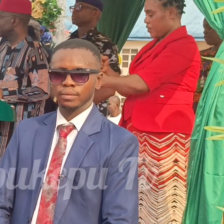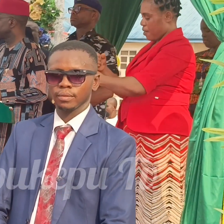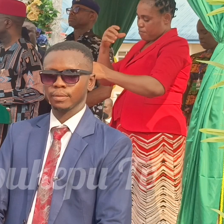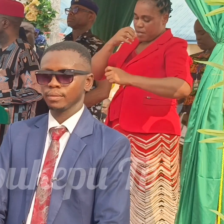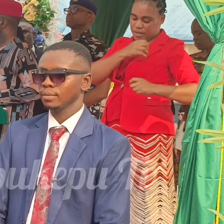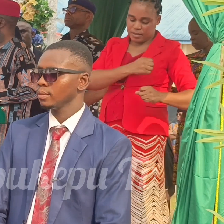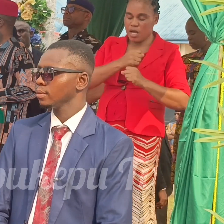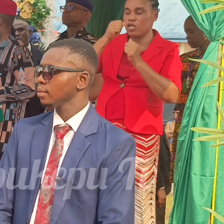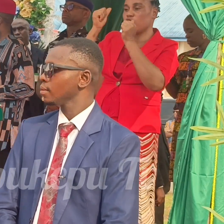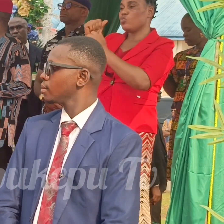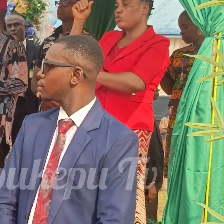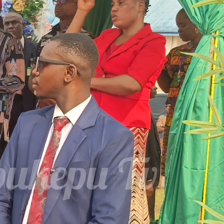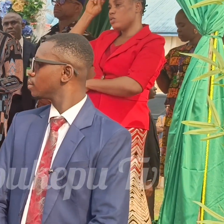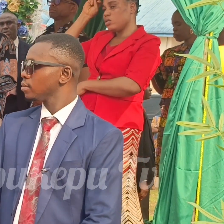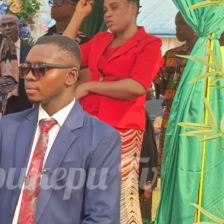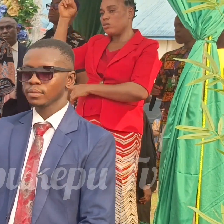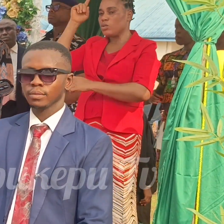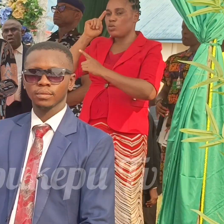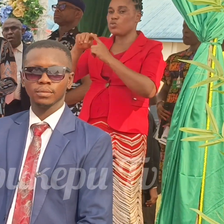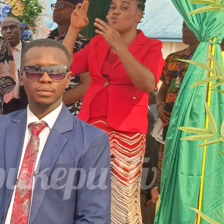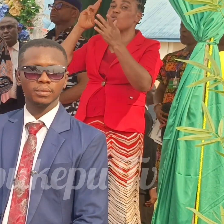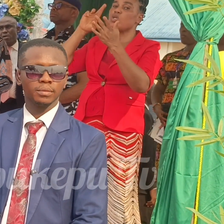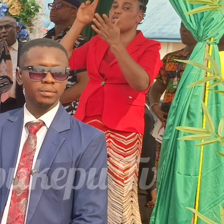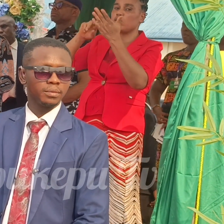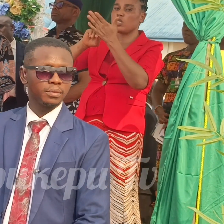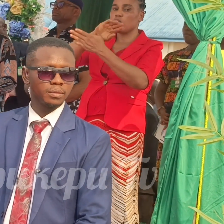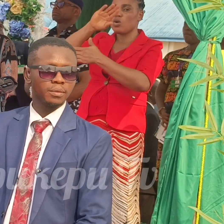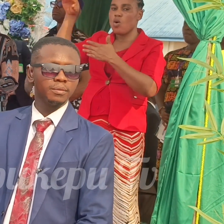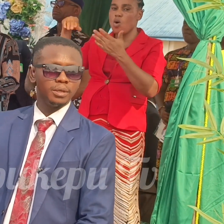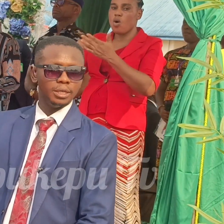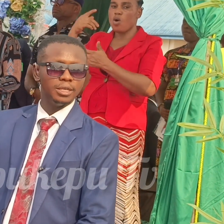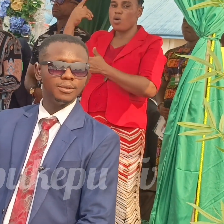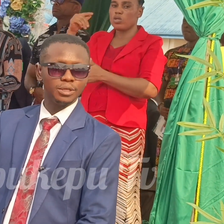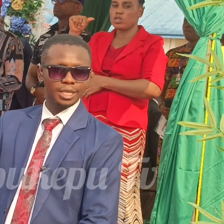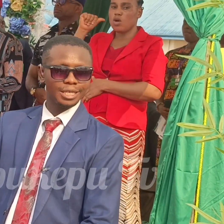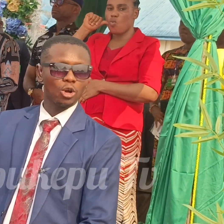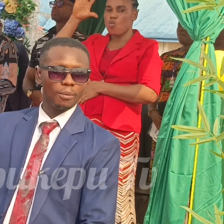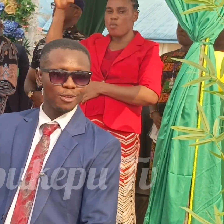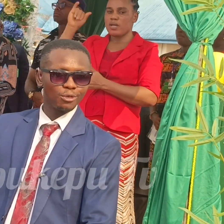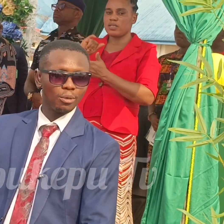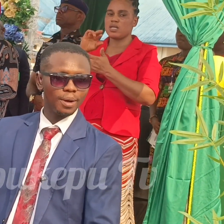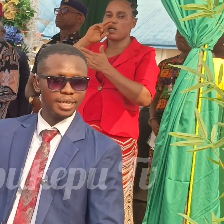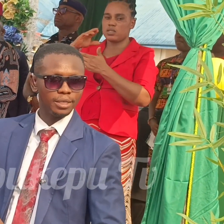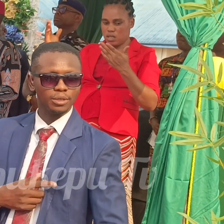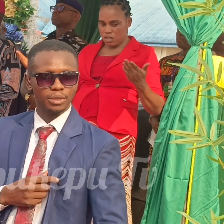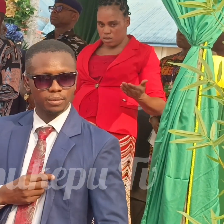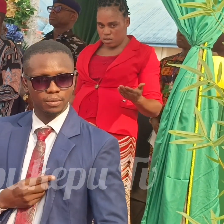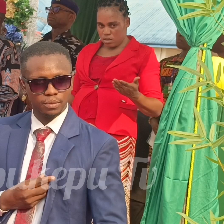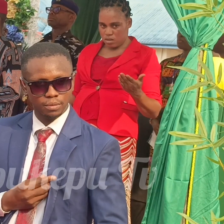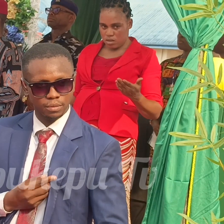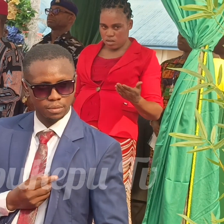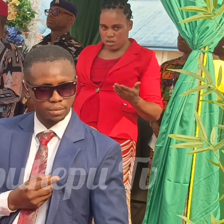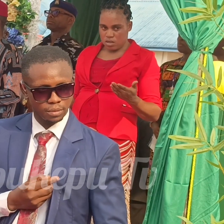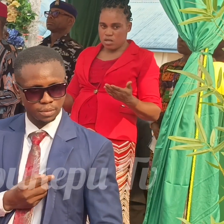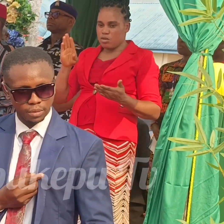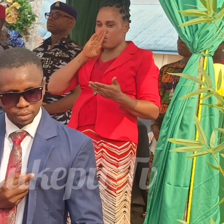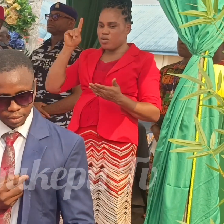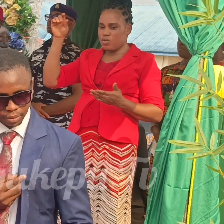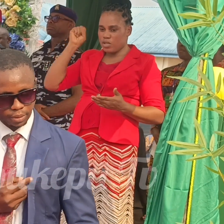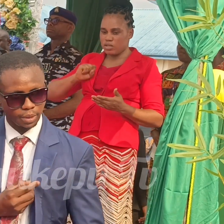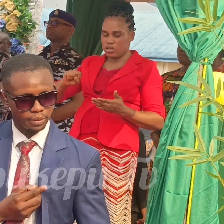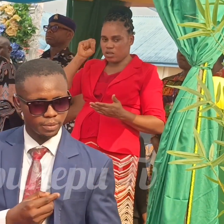with him, to recognize all the women that are here, be you a senator,